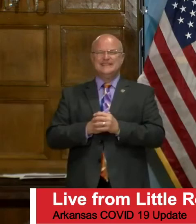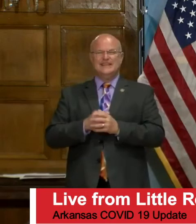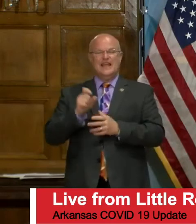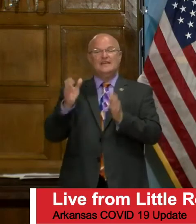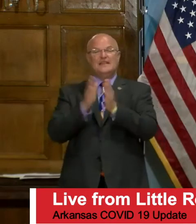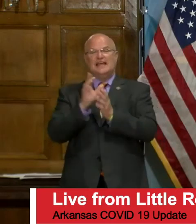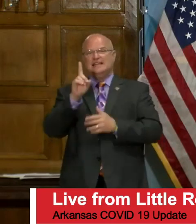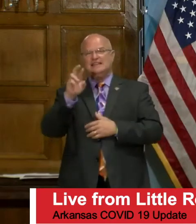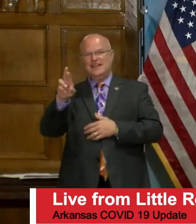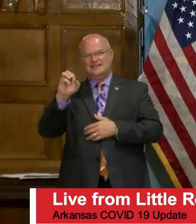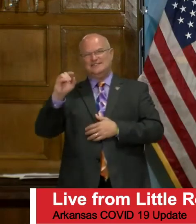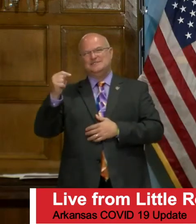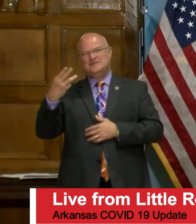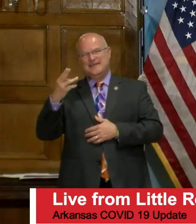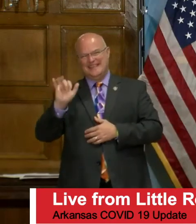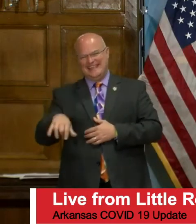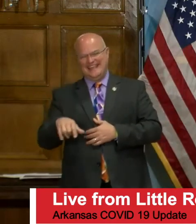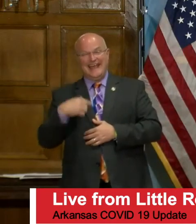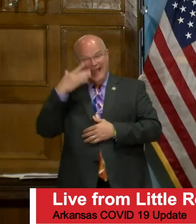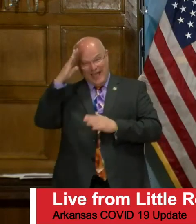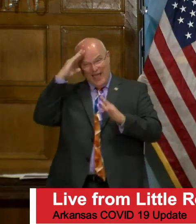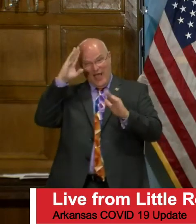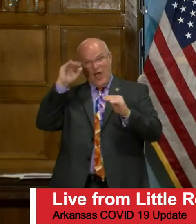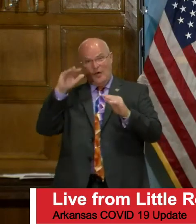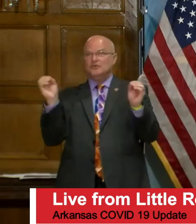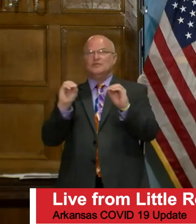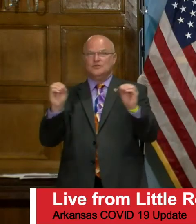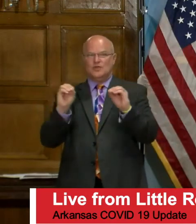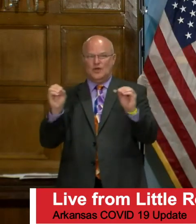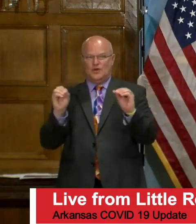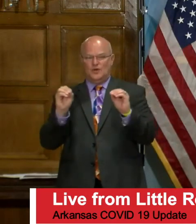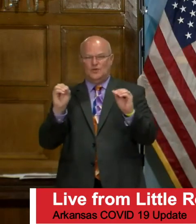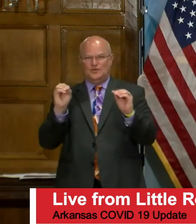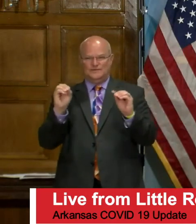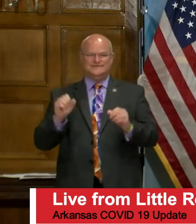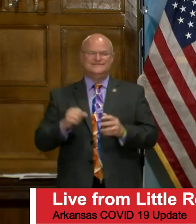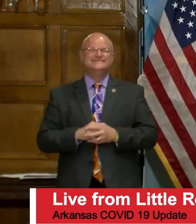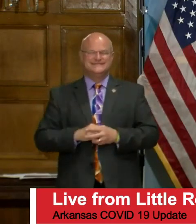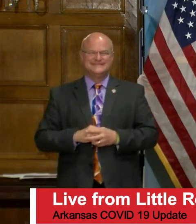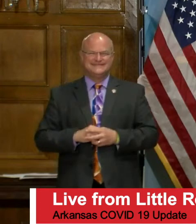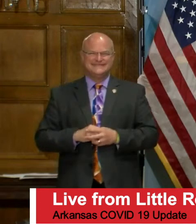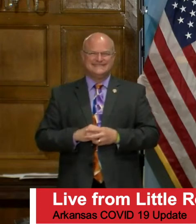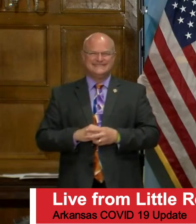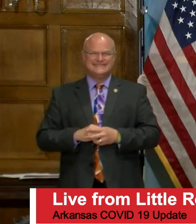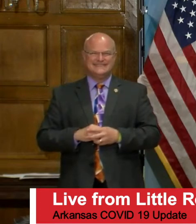You'll have to ask Dr. Smith that. I hope it's no stat, 0 stat.